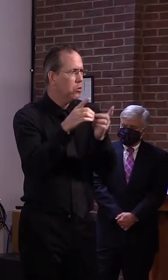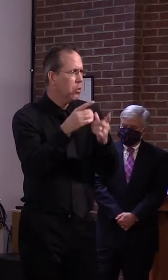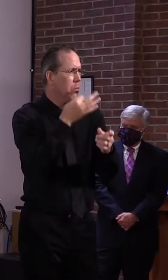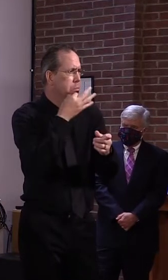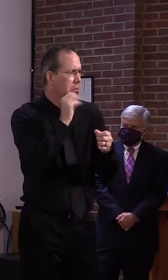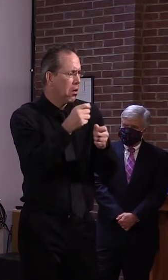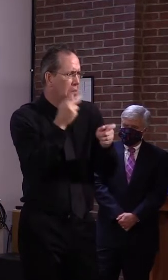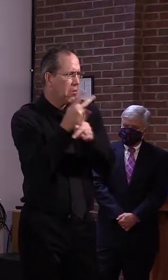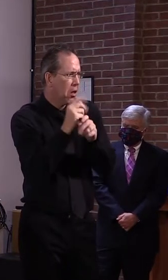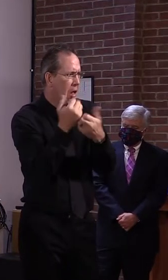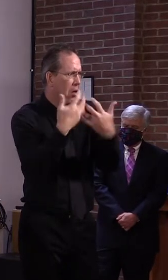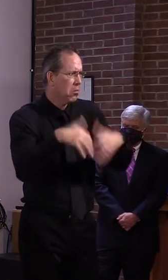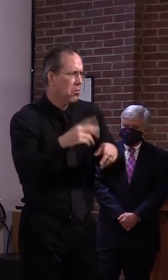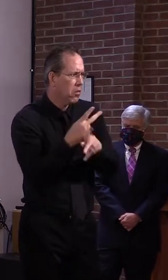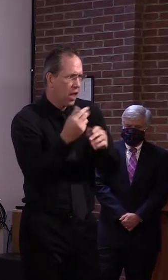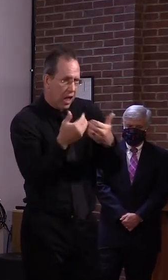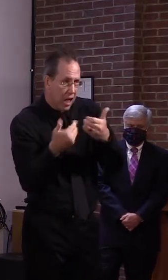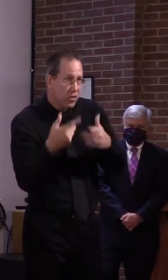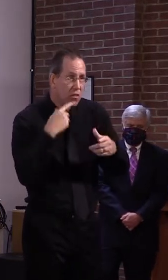Okay, thank you.